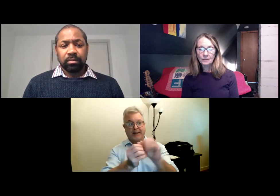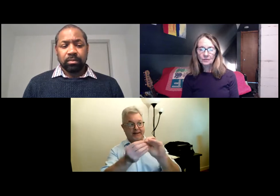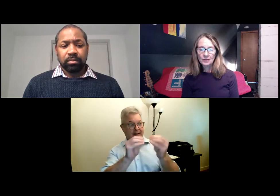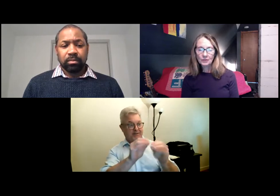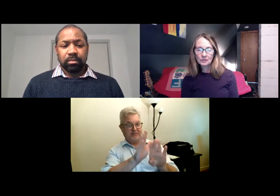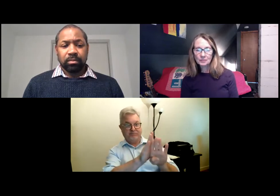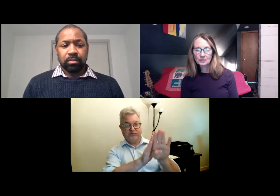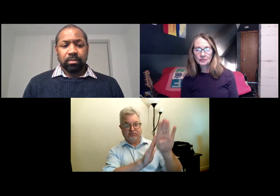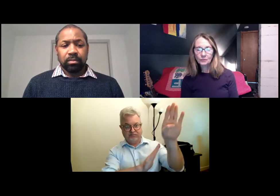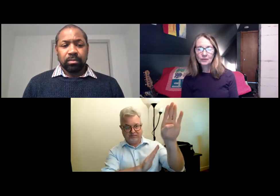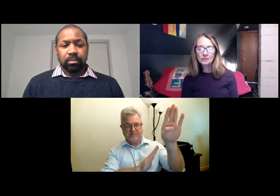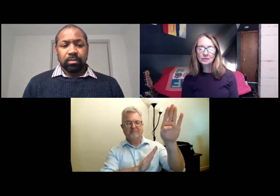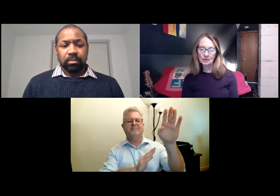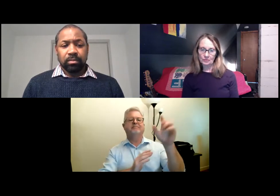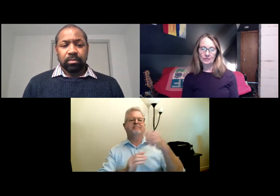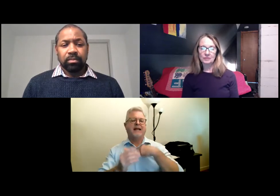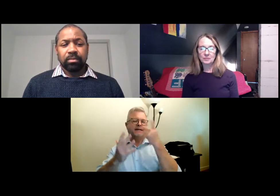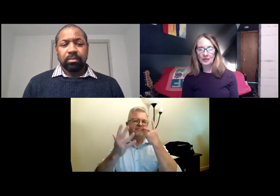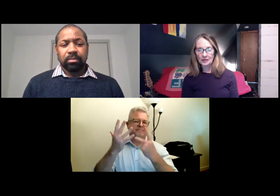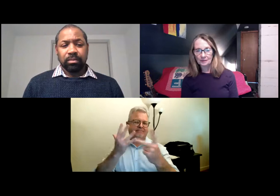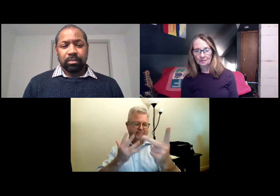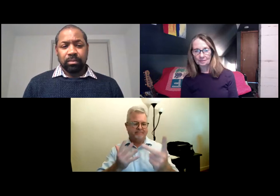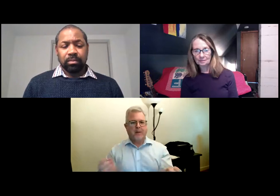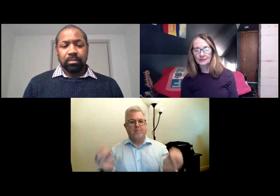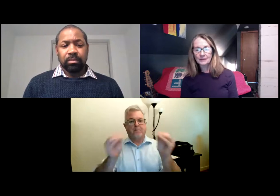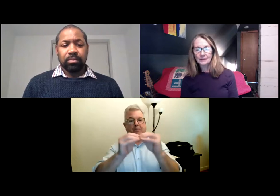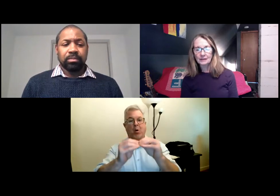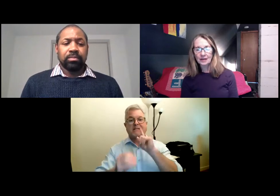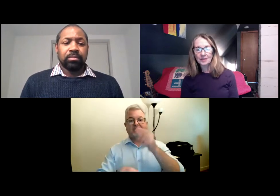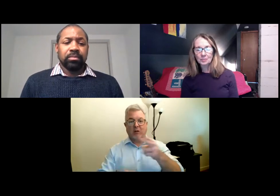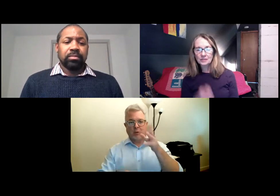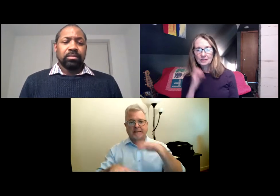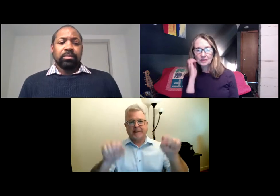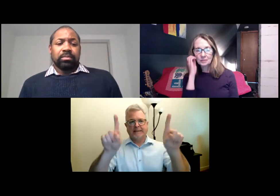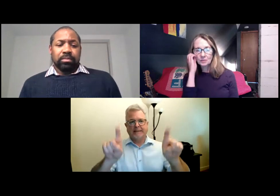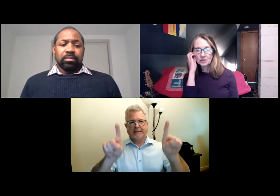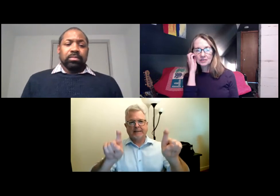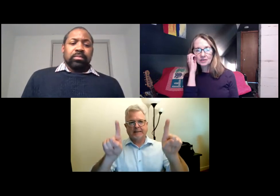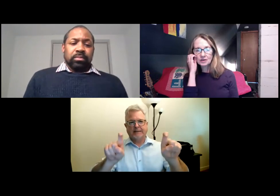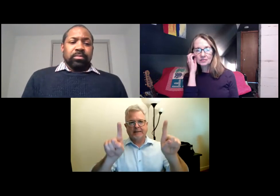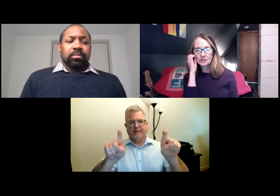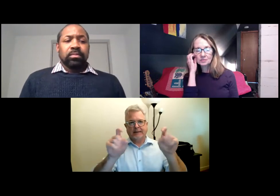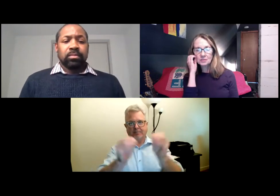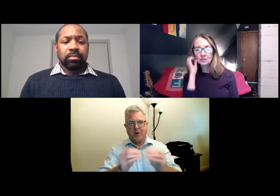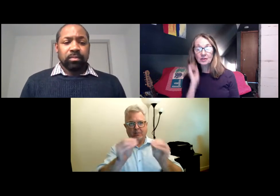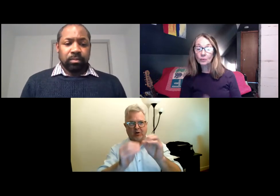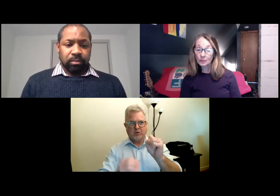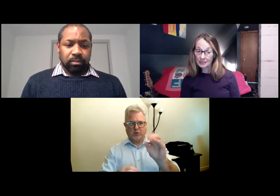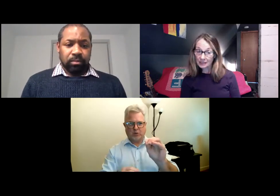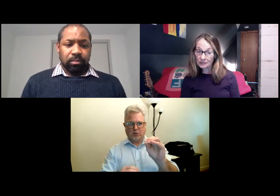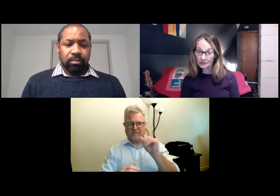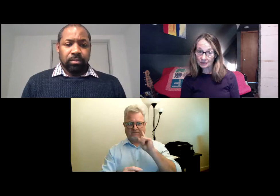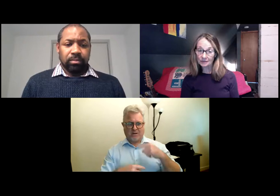Another thing I wanted to mention, with the numbers spiking, I predict that more deaf and hard of hearing people are going to want